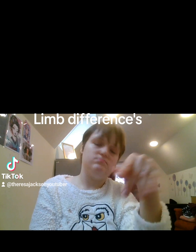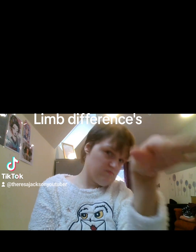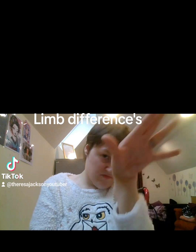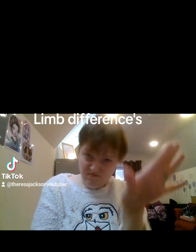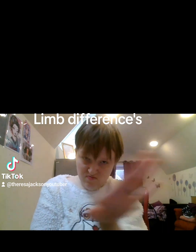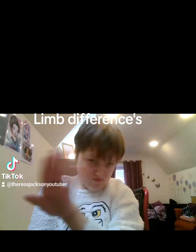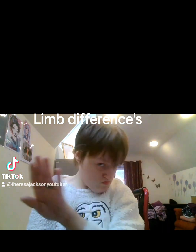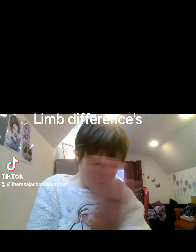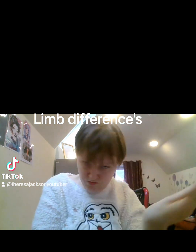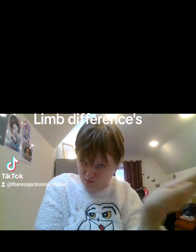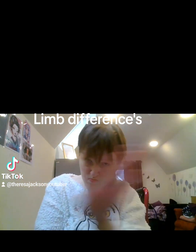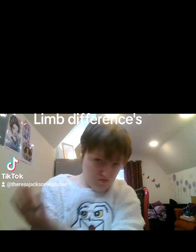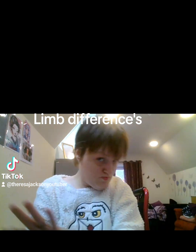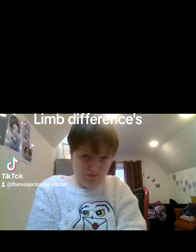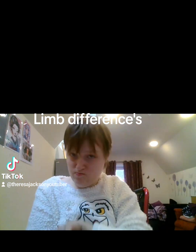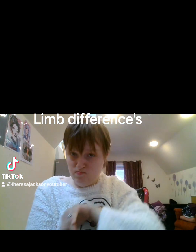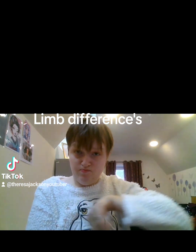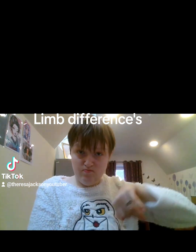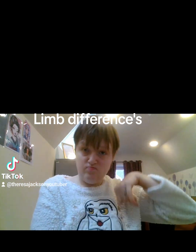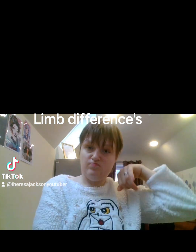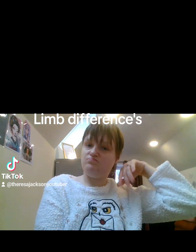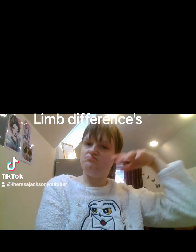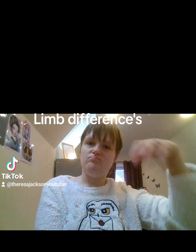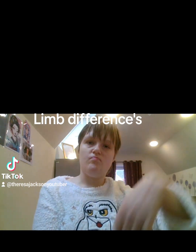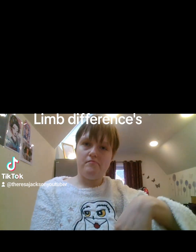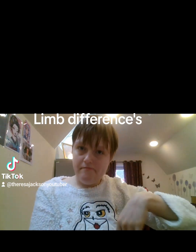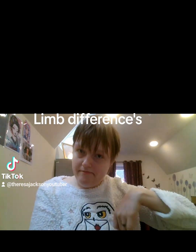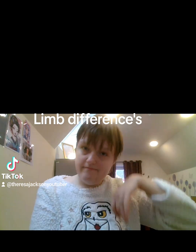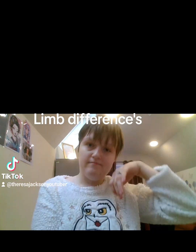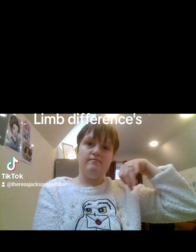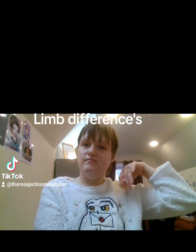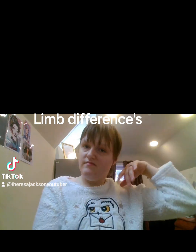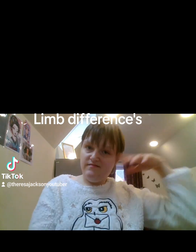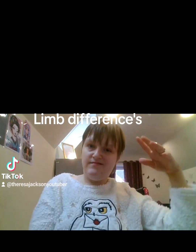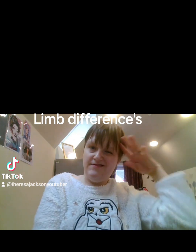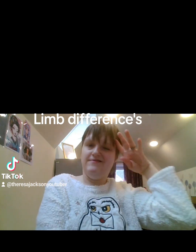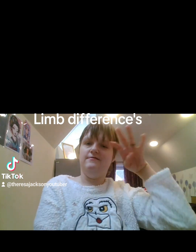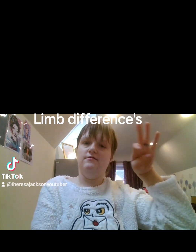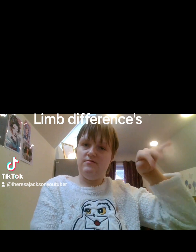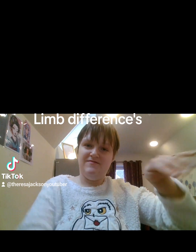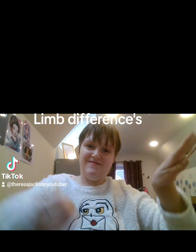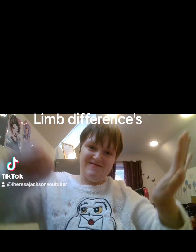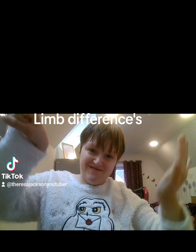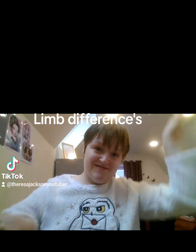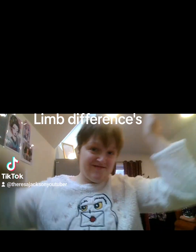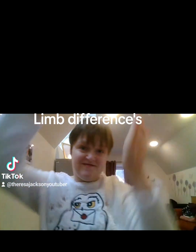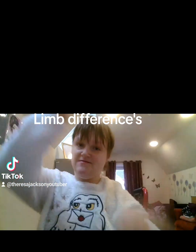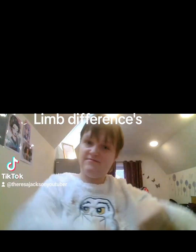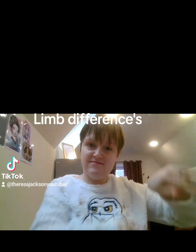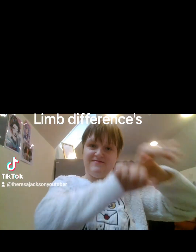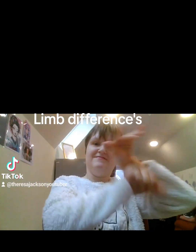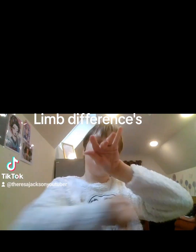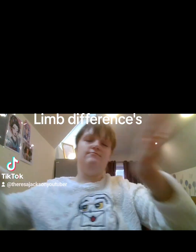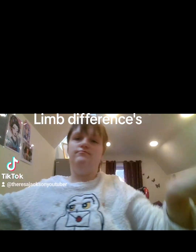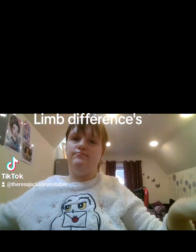alone. Embracing diversity means acknowledging and celebrating our differences.